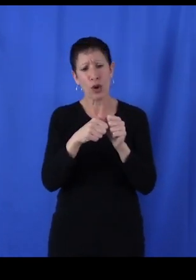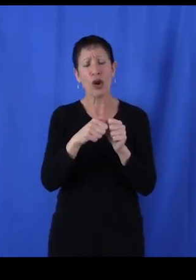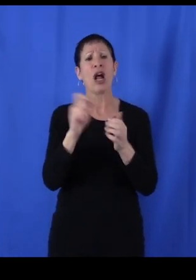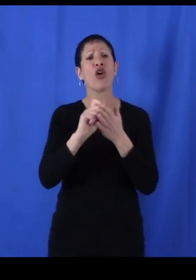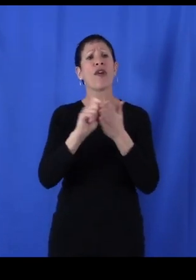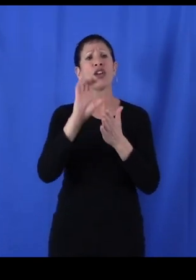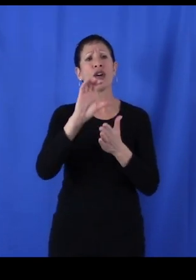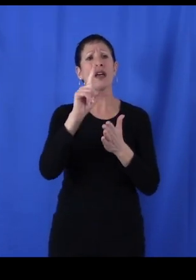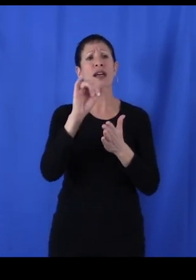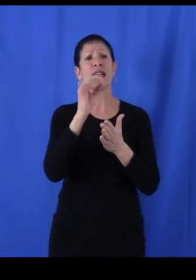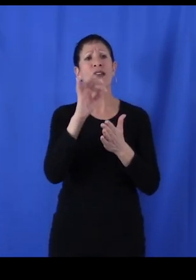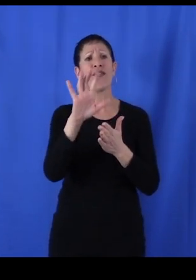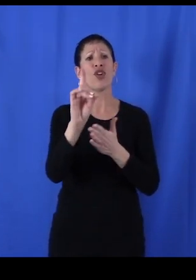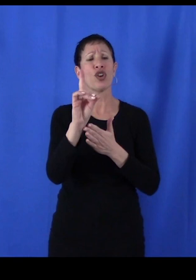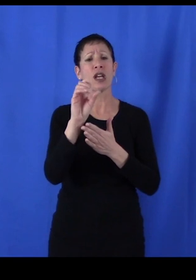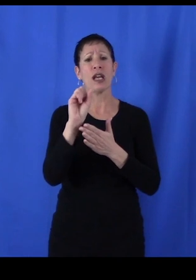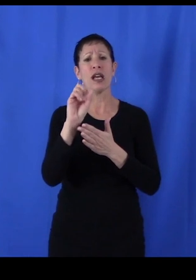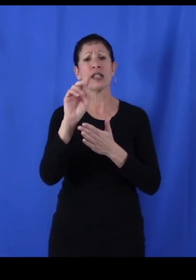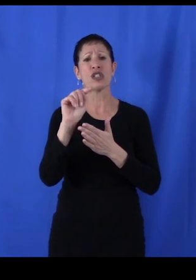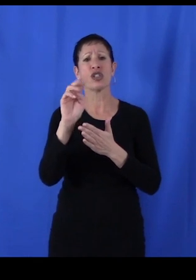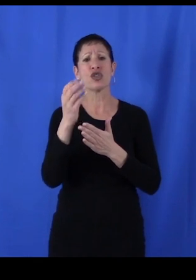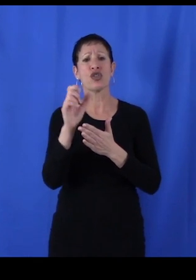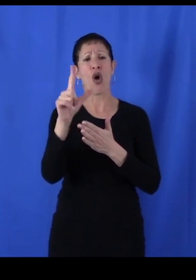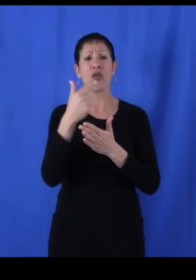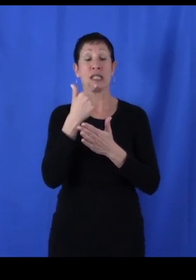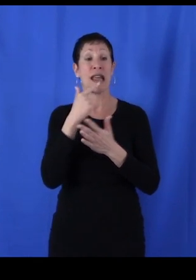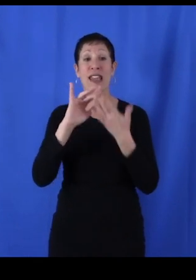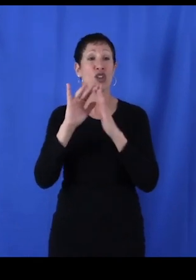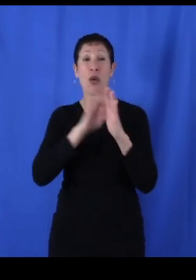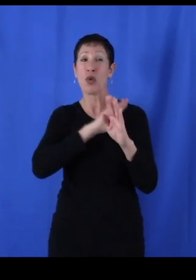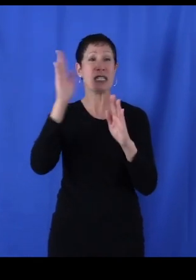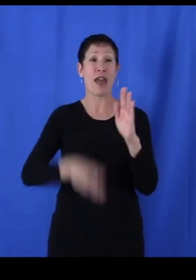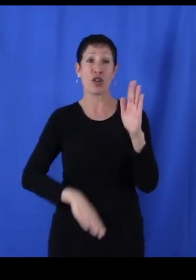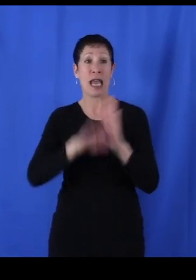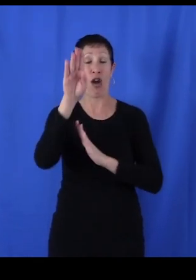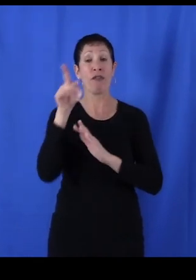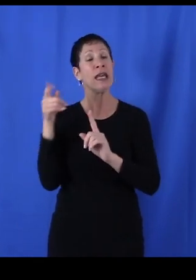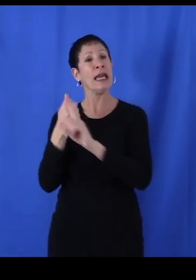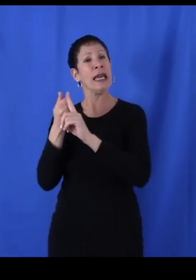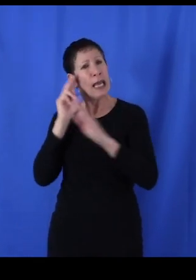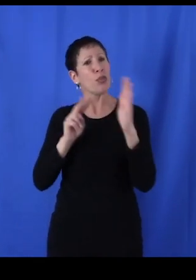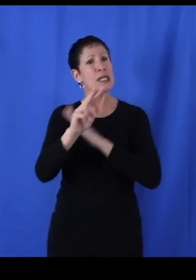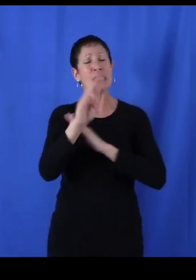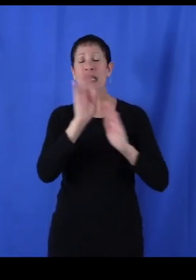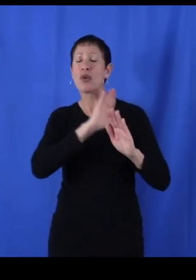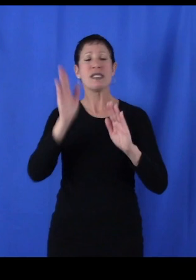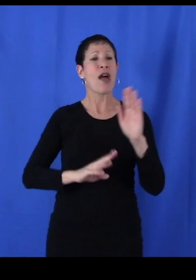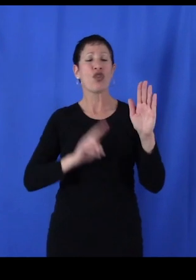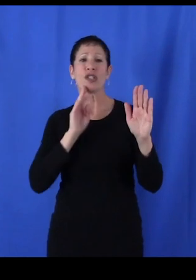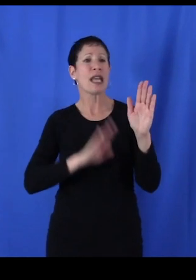internet would never take off? And he predicted it would never take off because it's filled